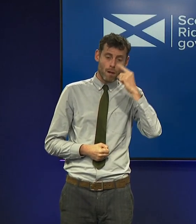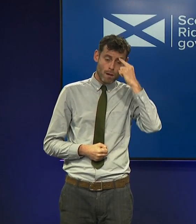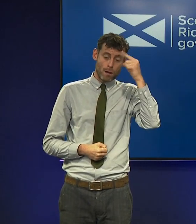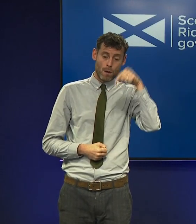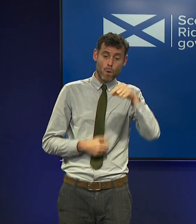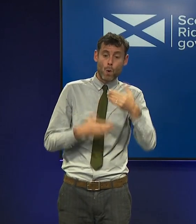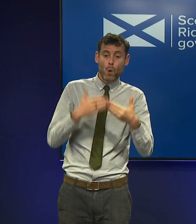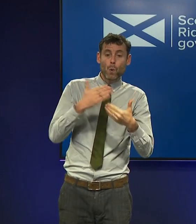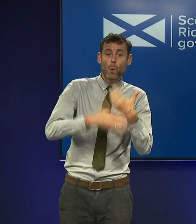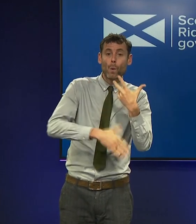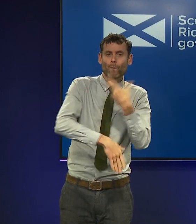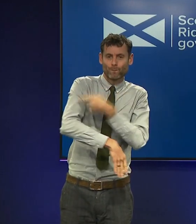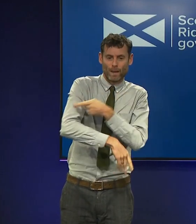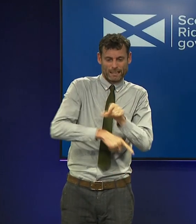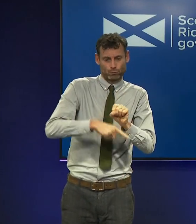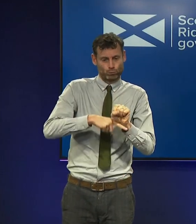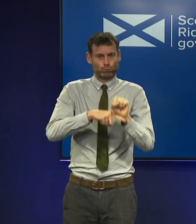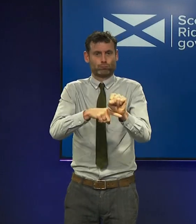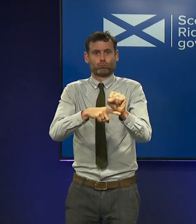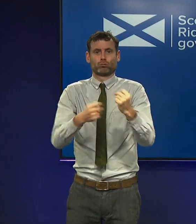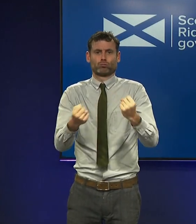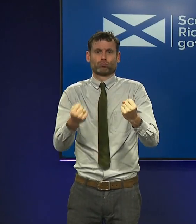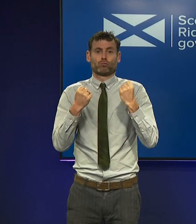or would it be a lot more complex than that?